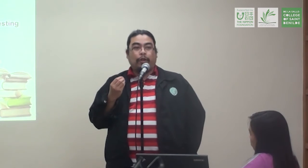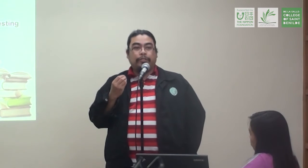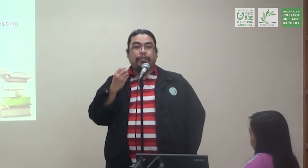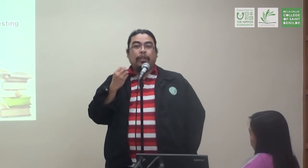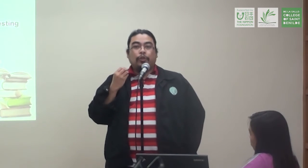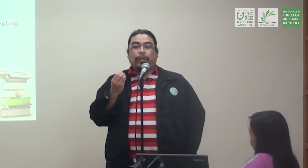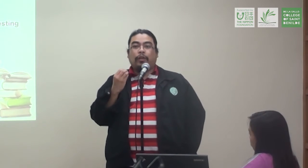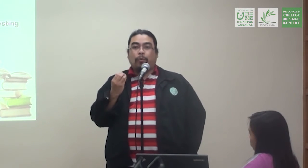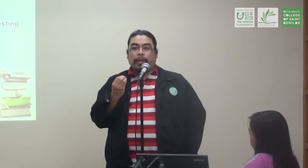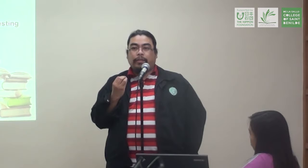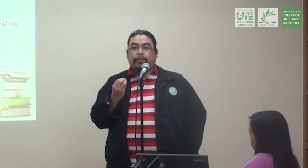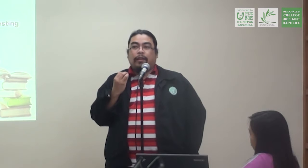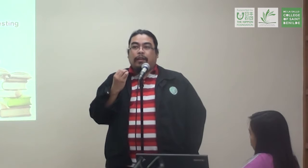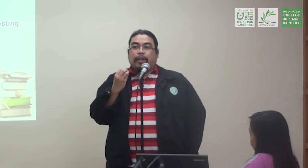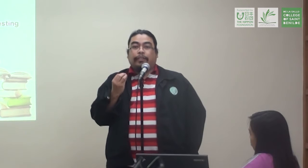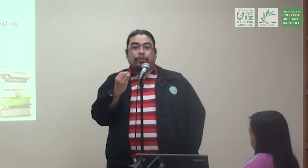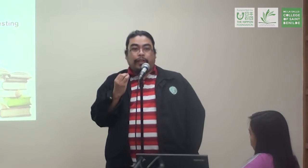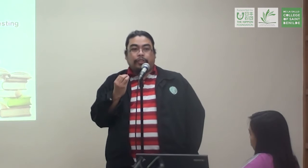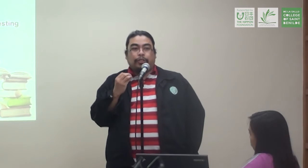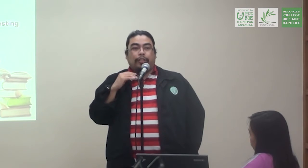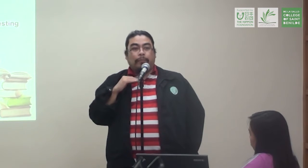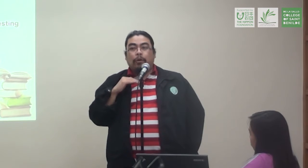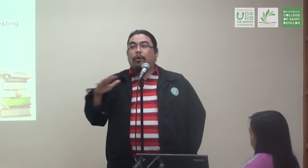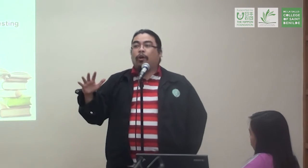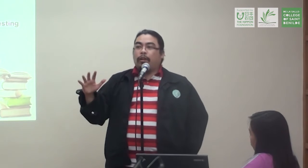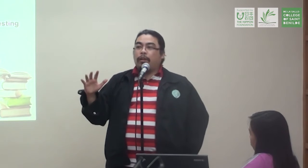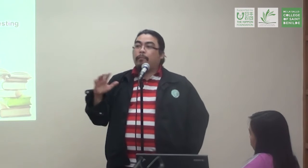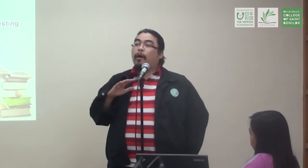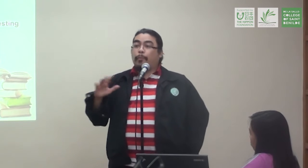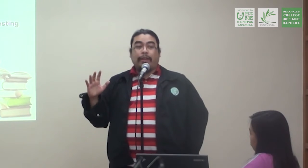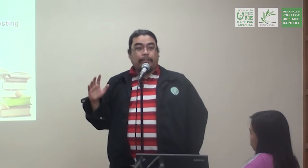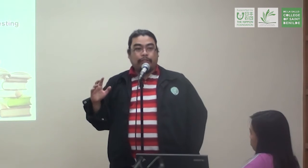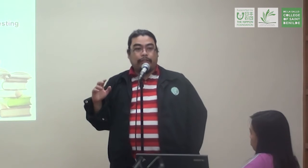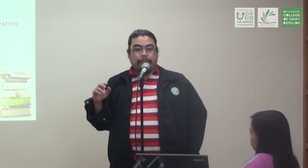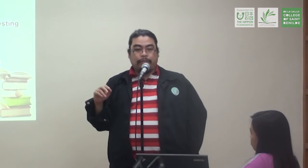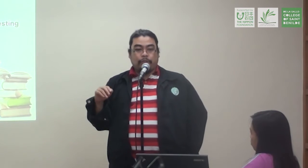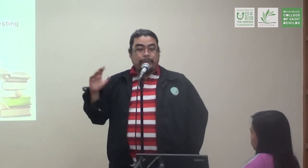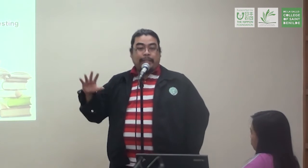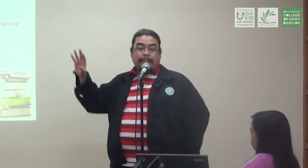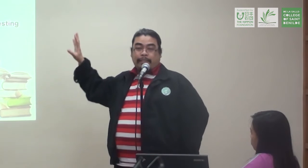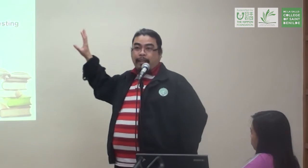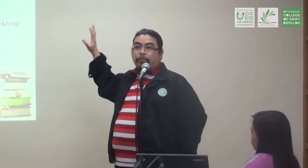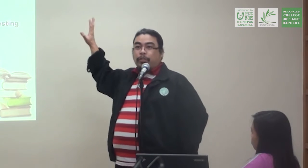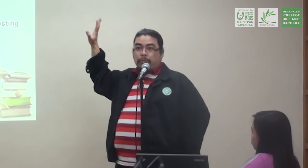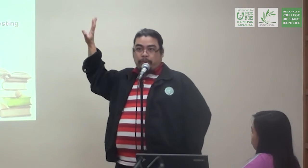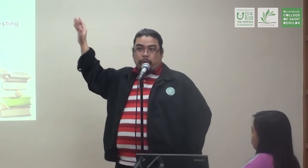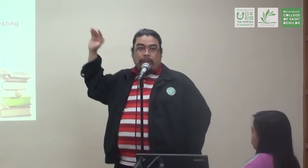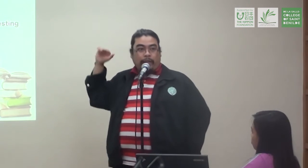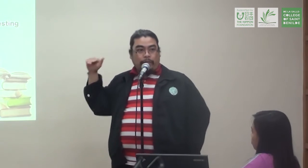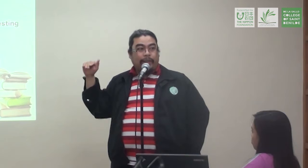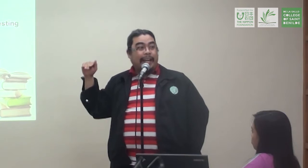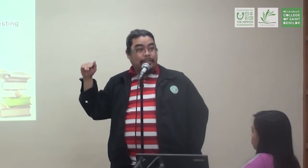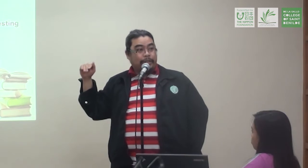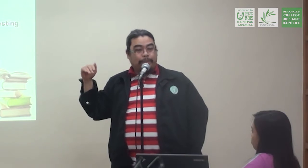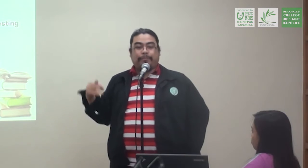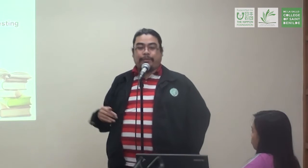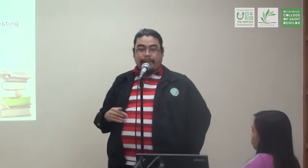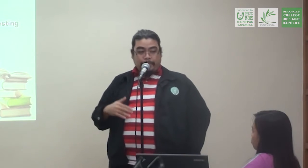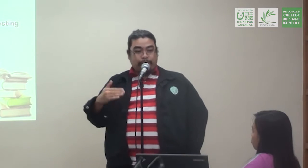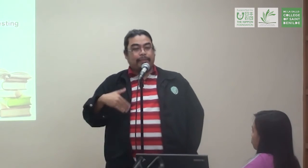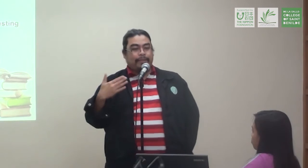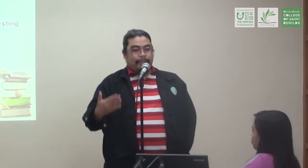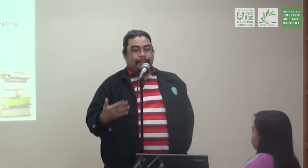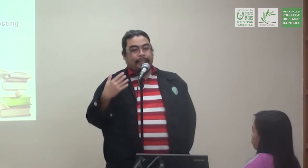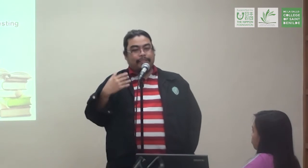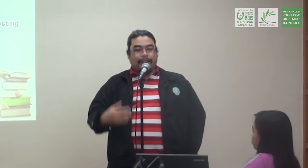numerous efforts to equate education among all population. So but at that time, this was what I gathered.